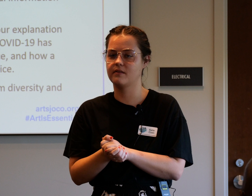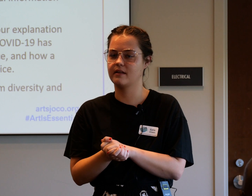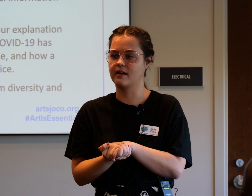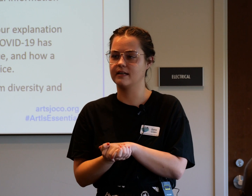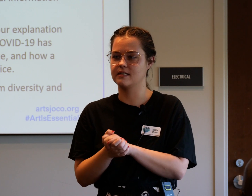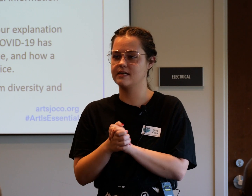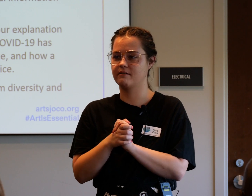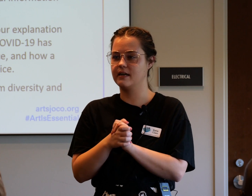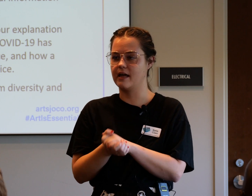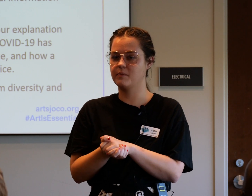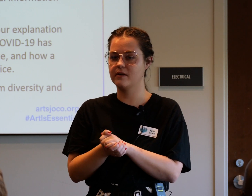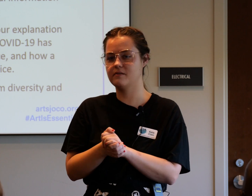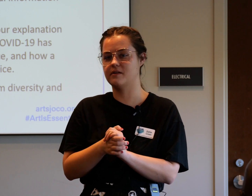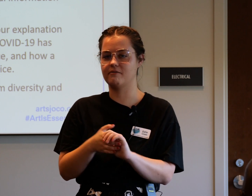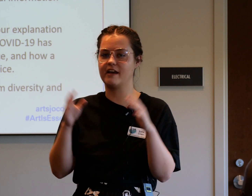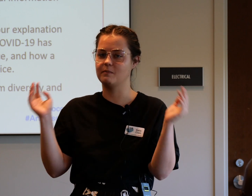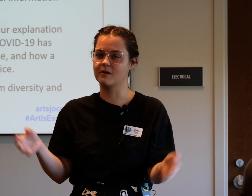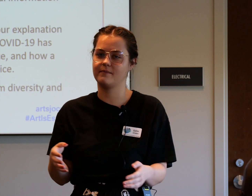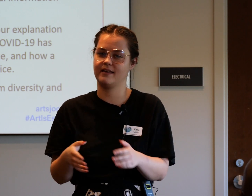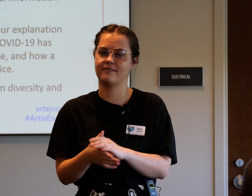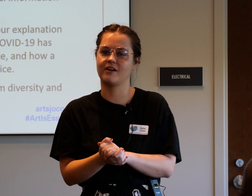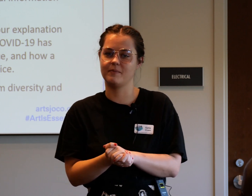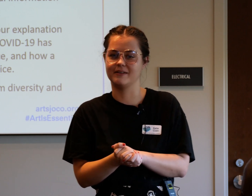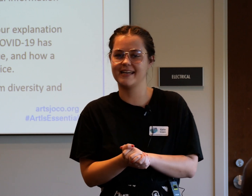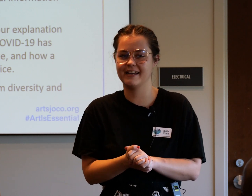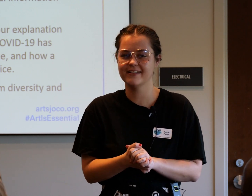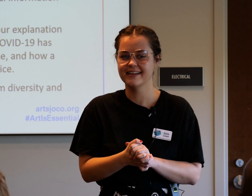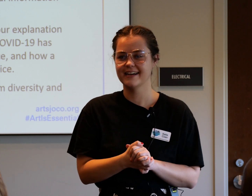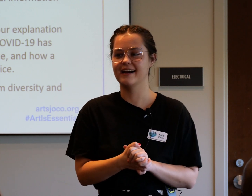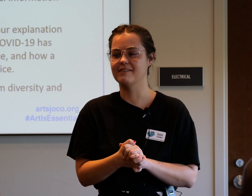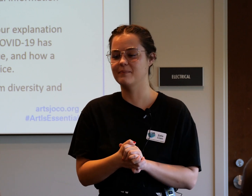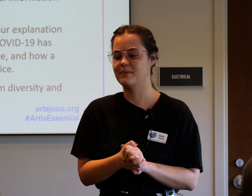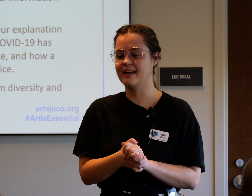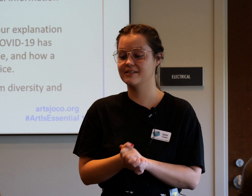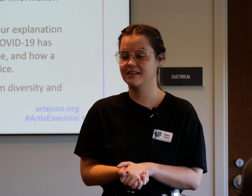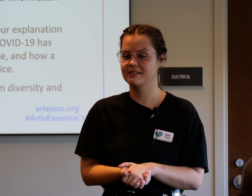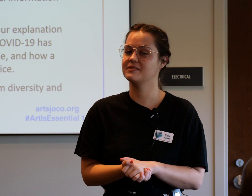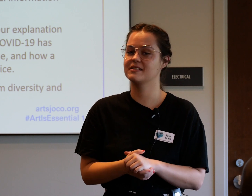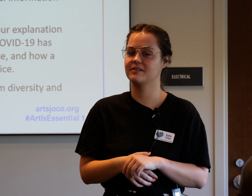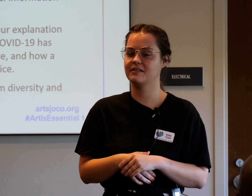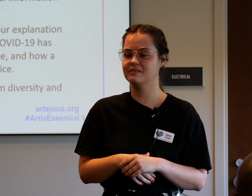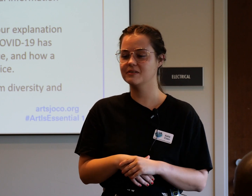we know that there are hands on deck ready to help you. We don't have five people coming in for help at one time. But that's a